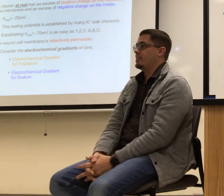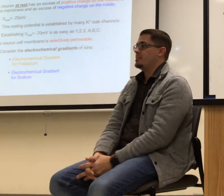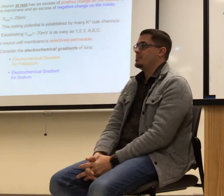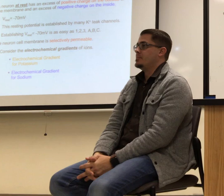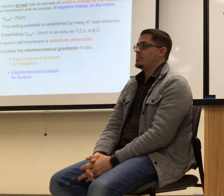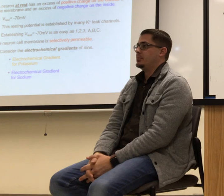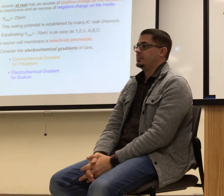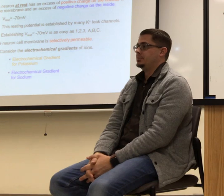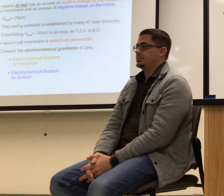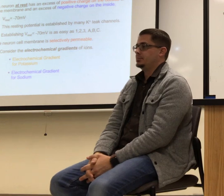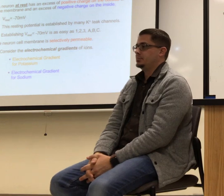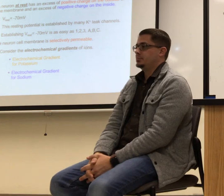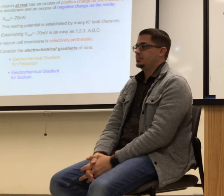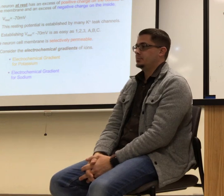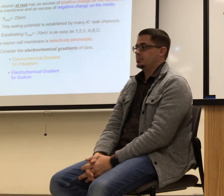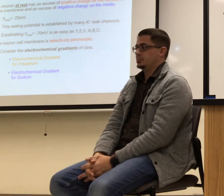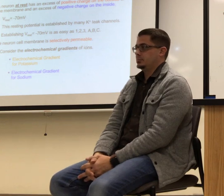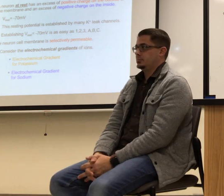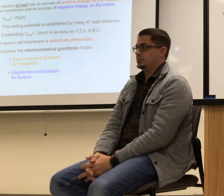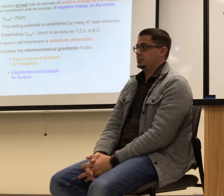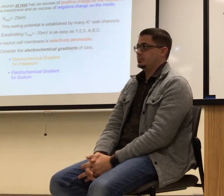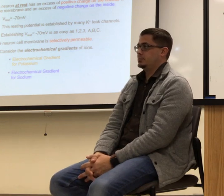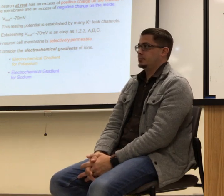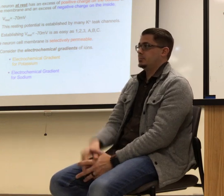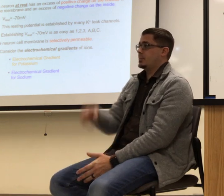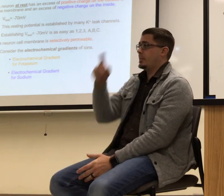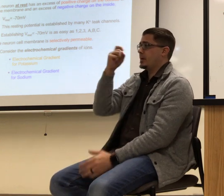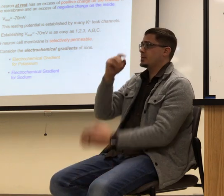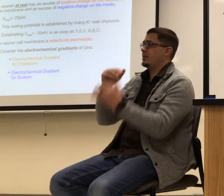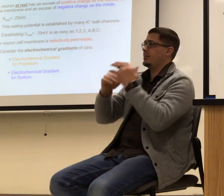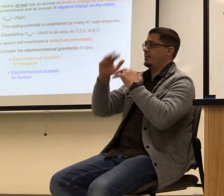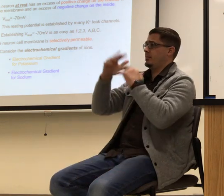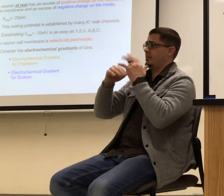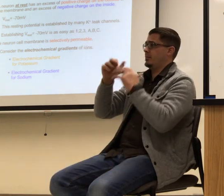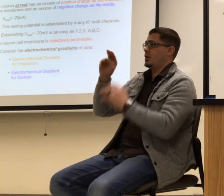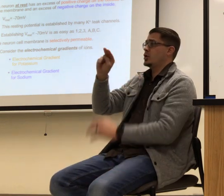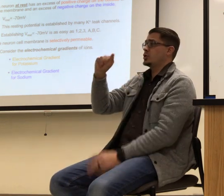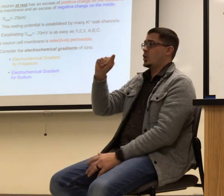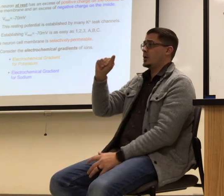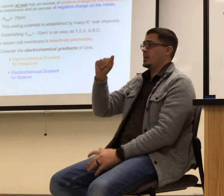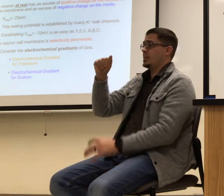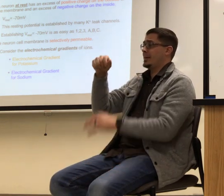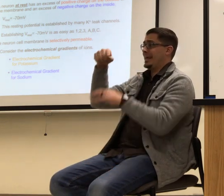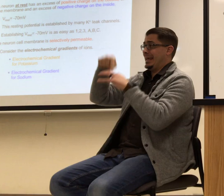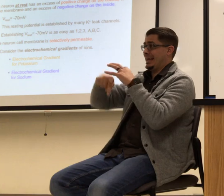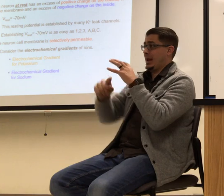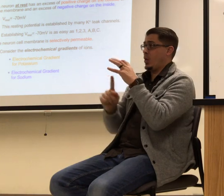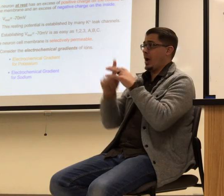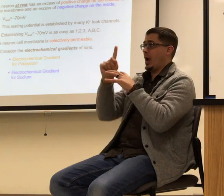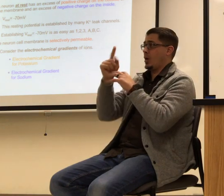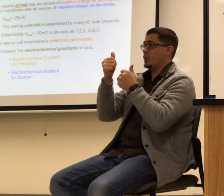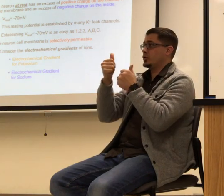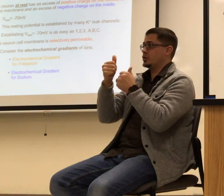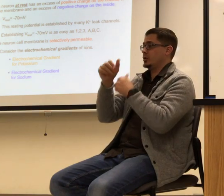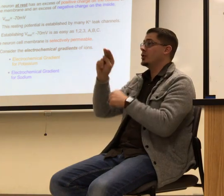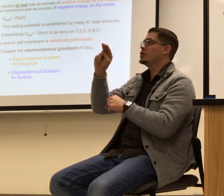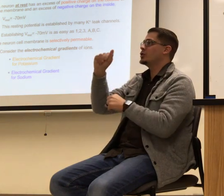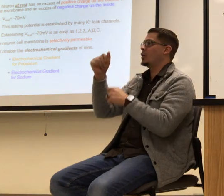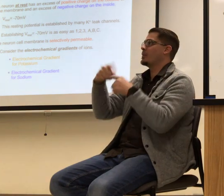So sodium, because of the concentration gradient, will sodium leak out or leak in? It will leak